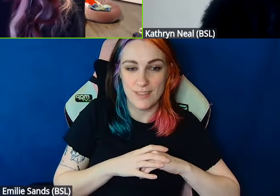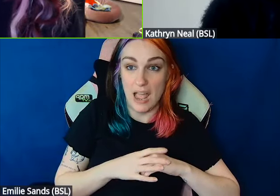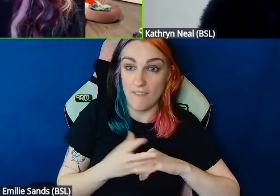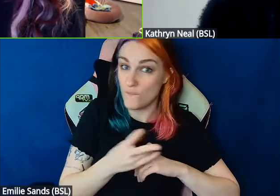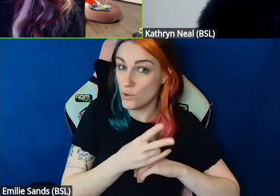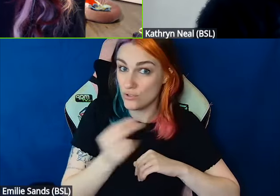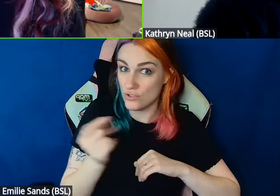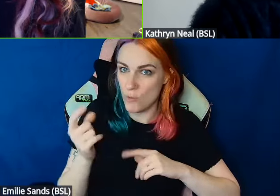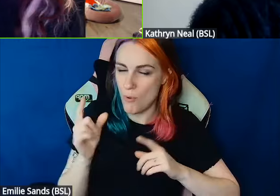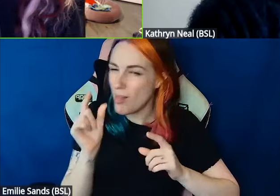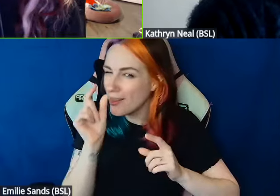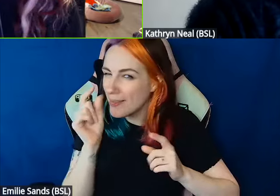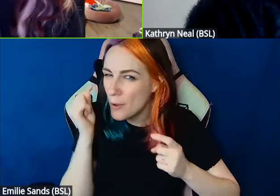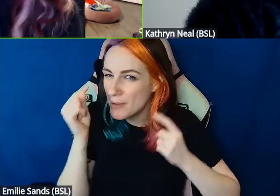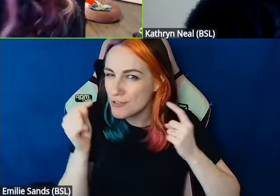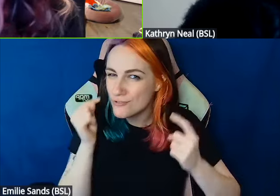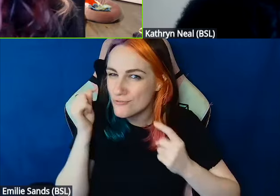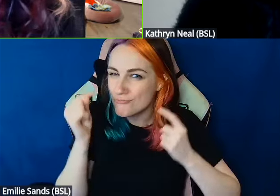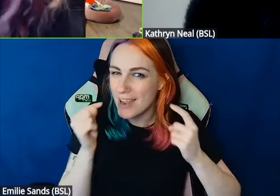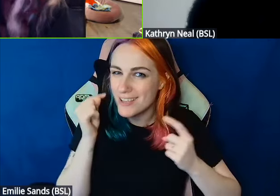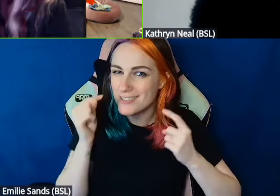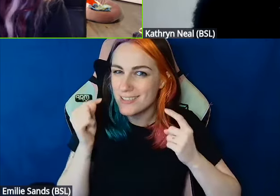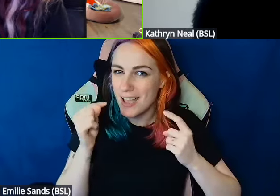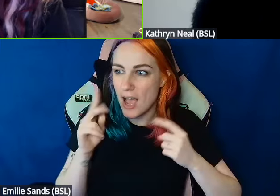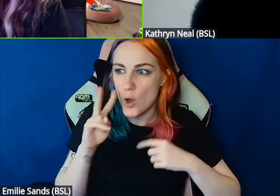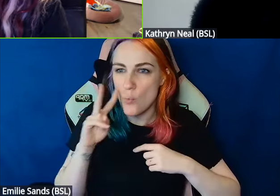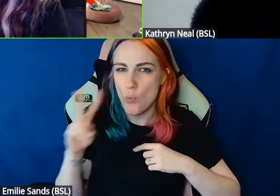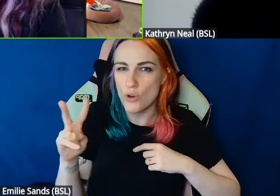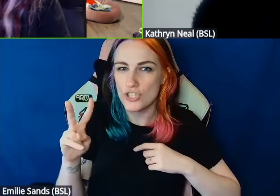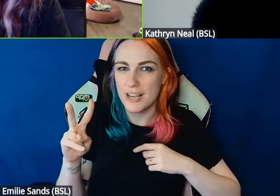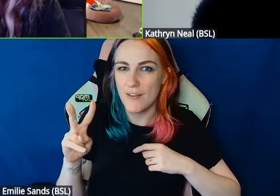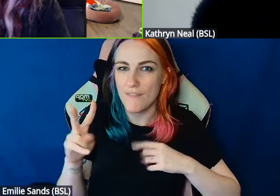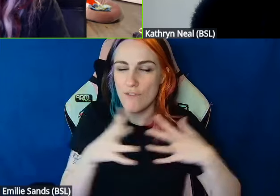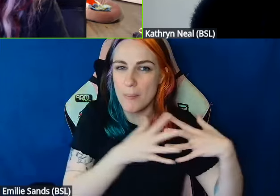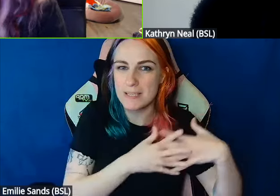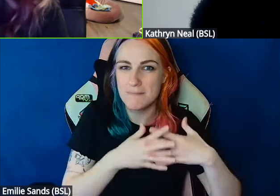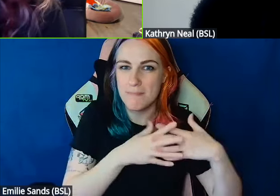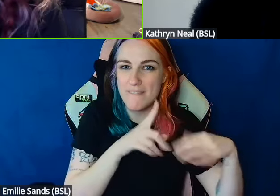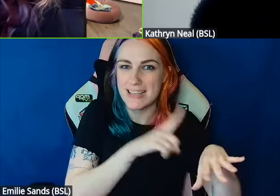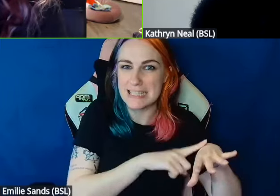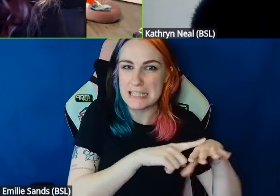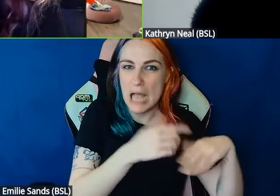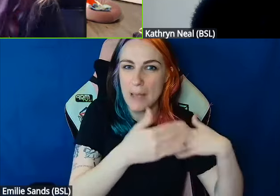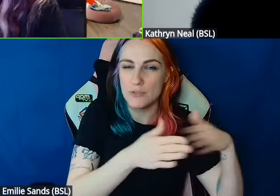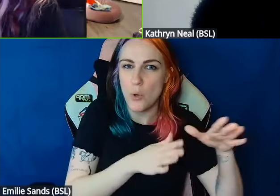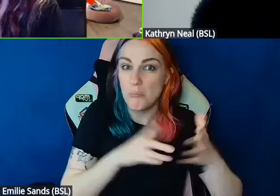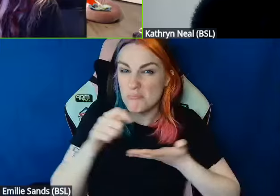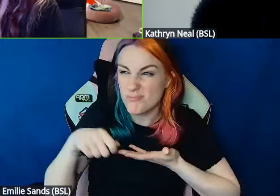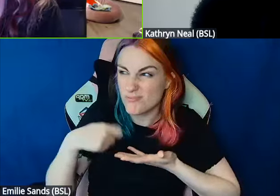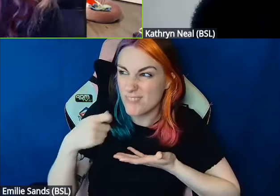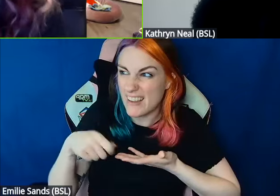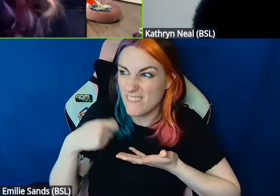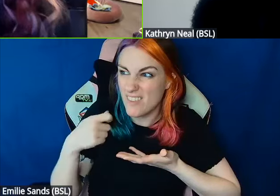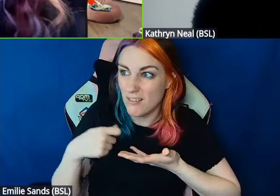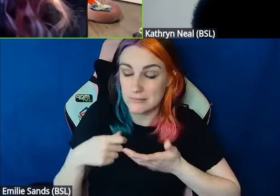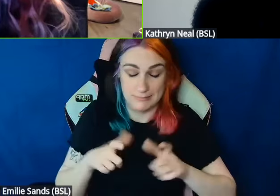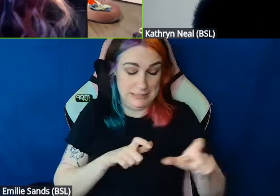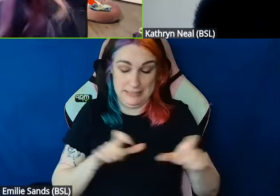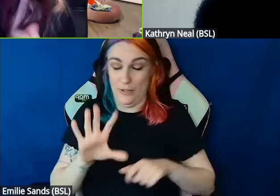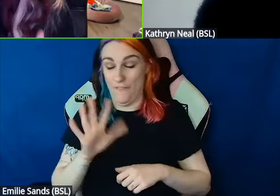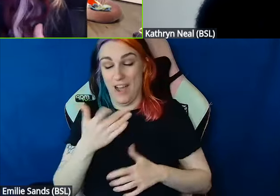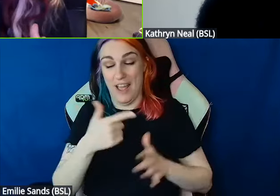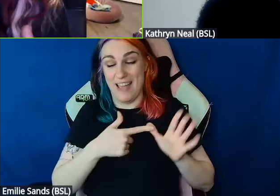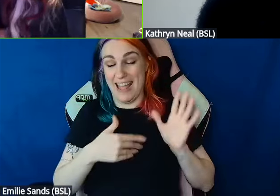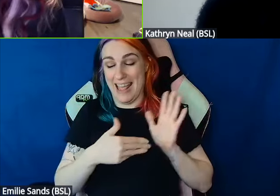and watching from the Pacific time zone, breakfast? I don't know. It's still 5 a.m.